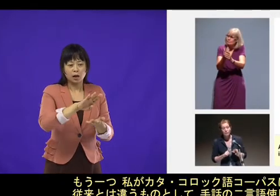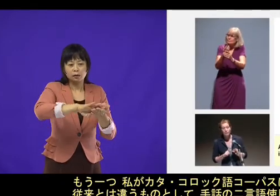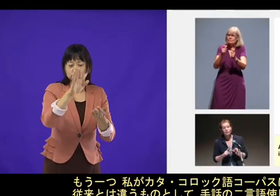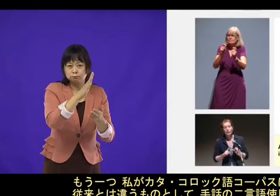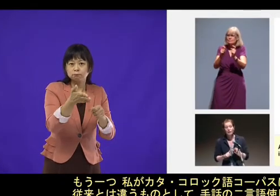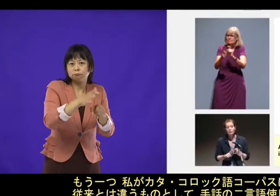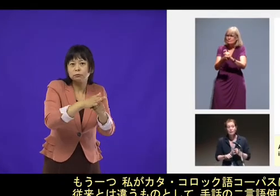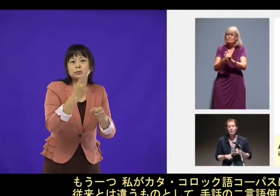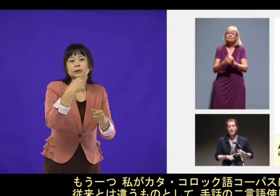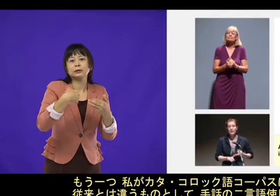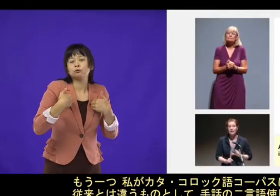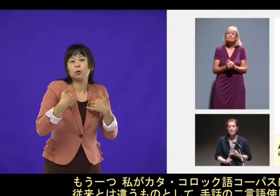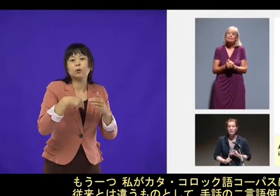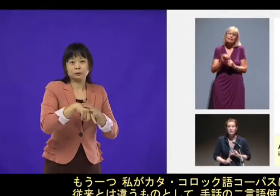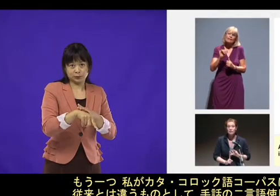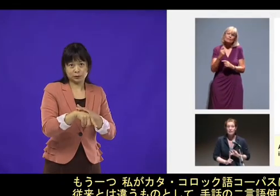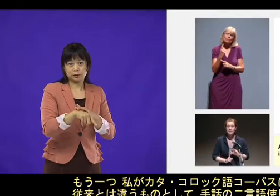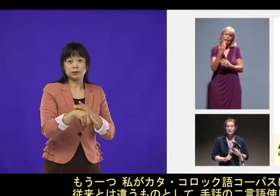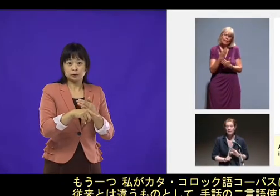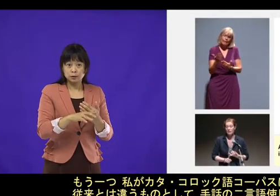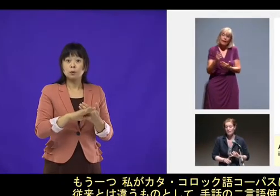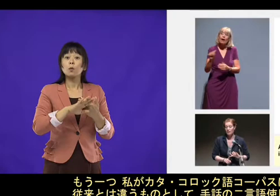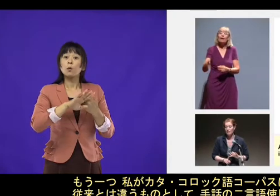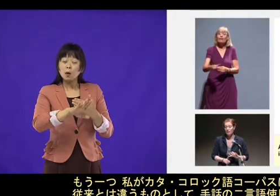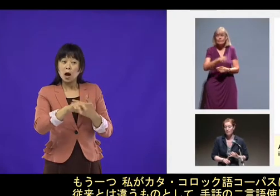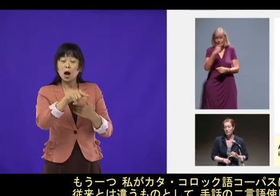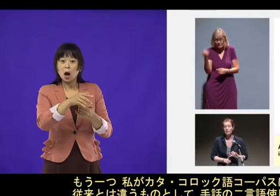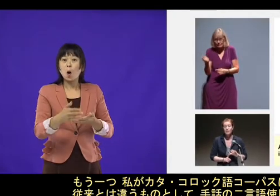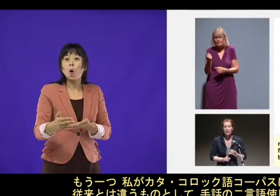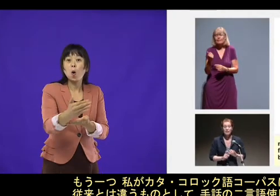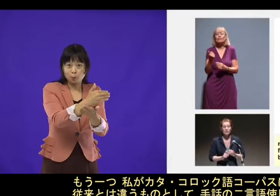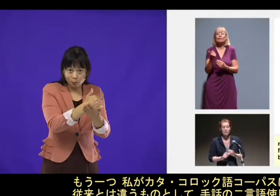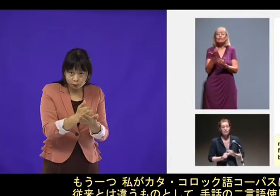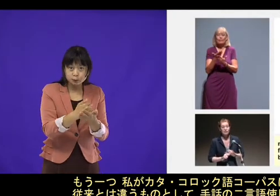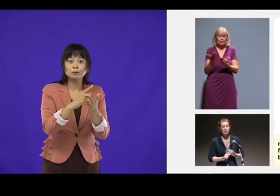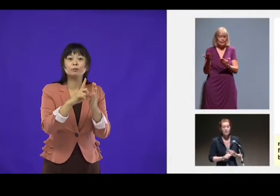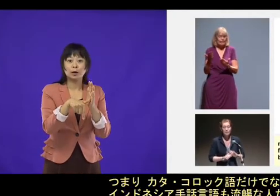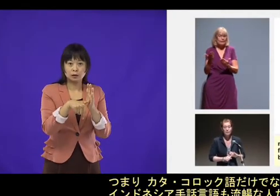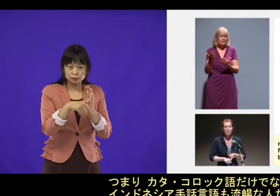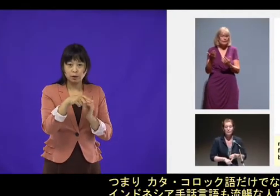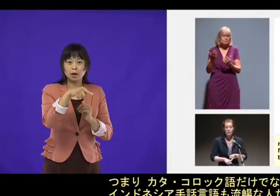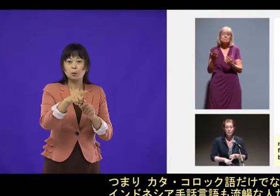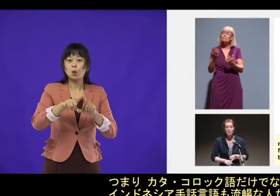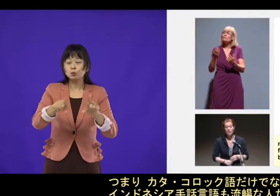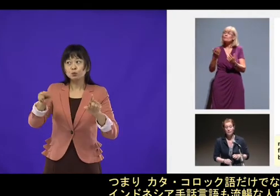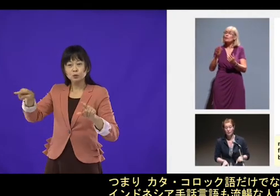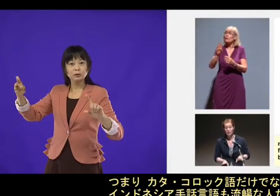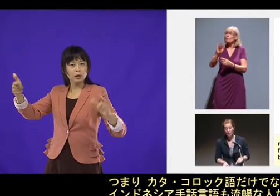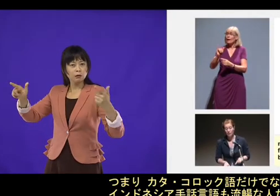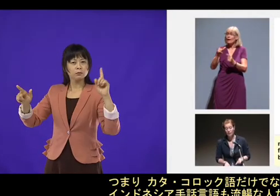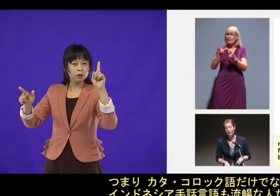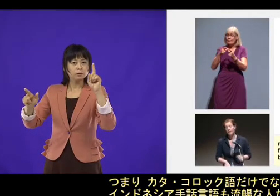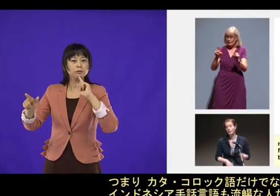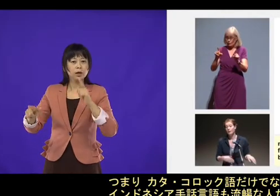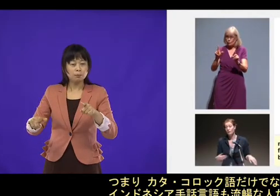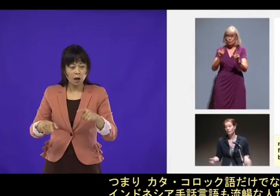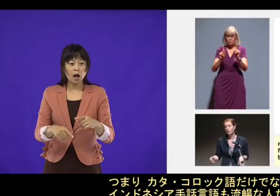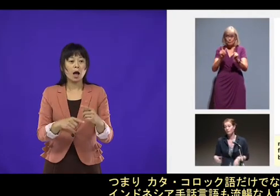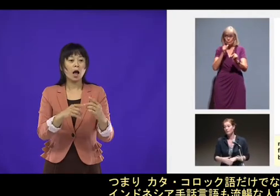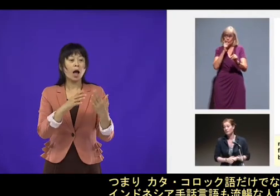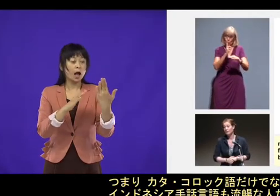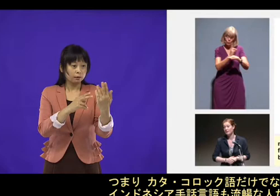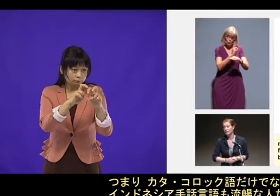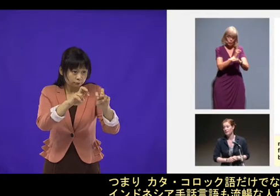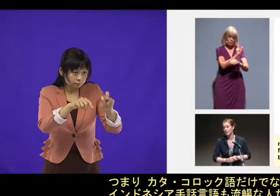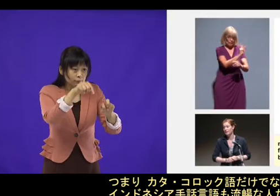another sort of unusual thing that I've included is sign bilinguals. So people who use Katakalok, but also